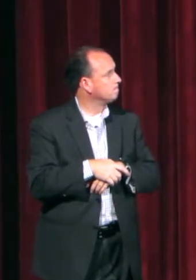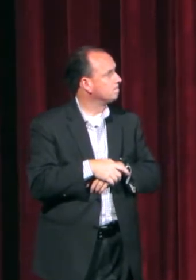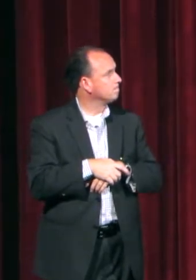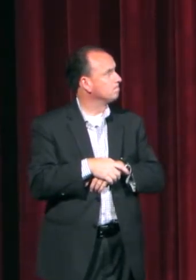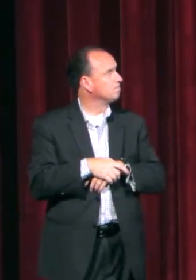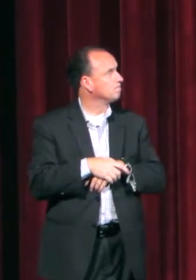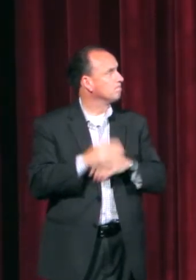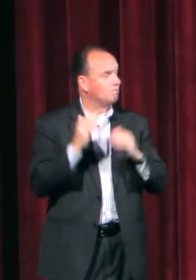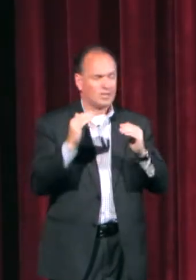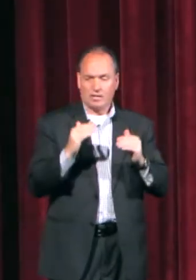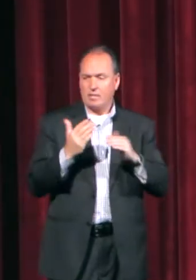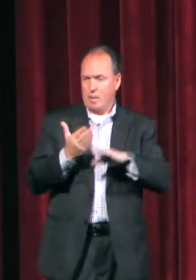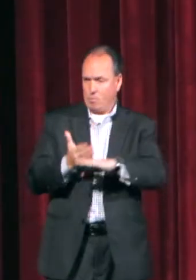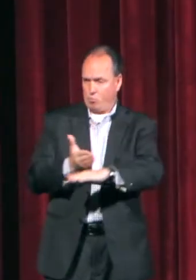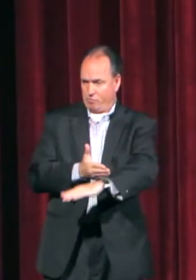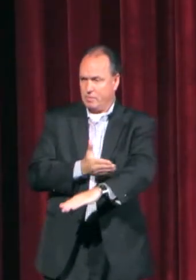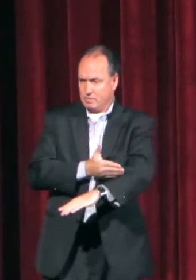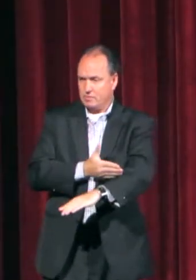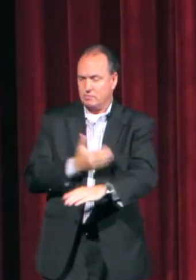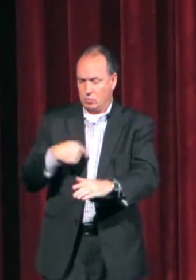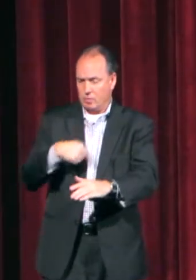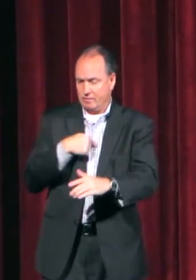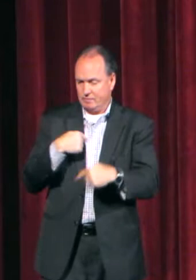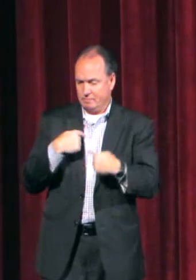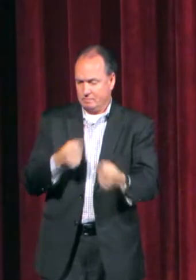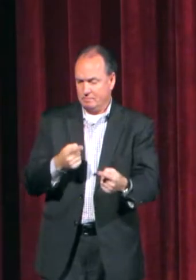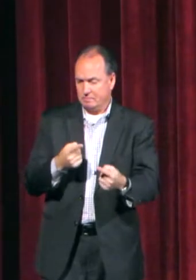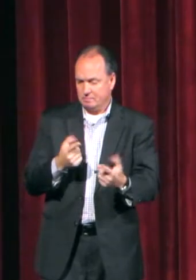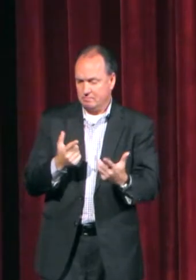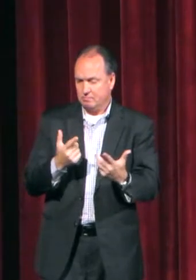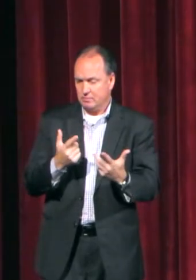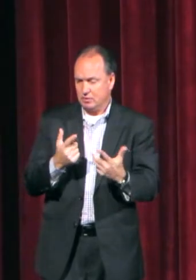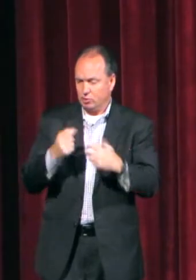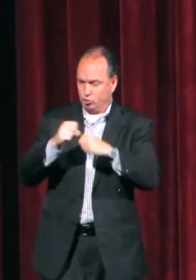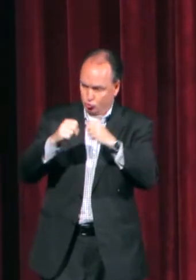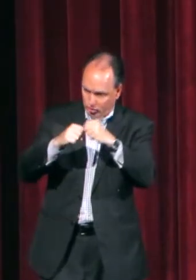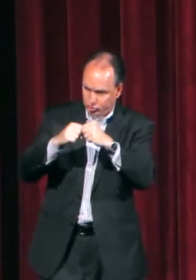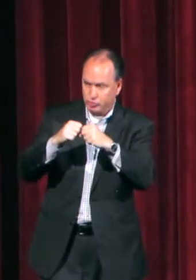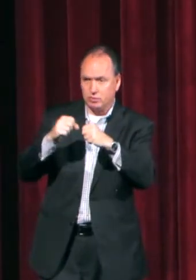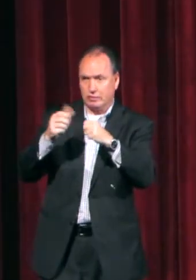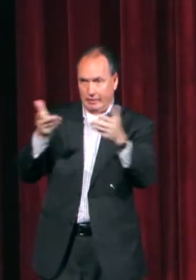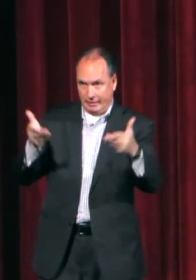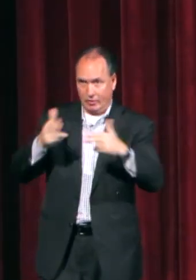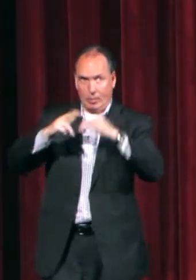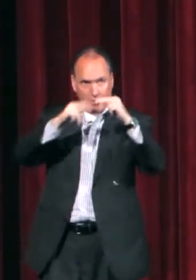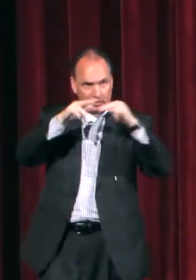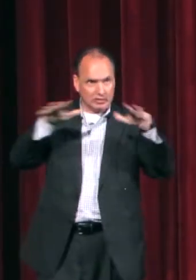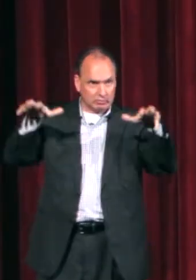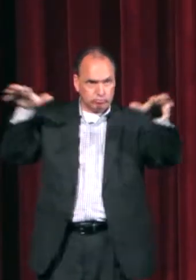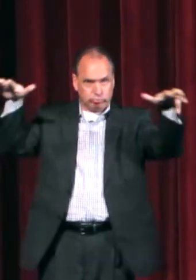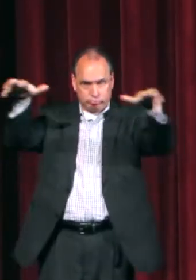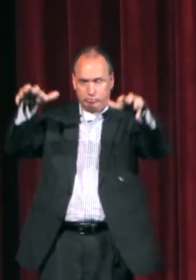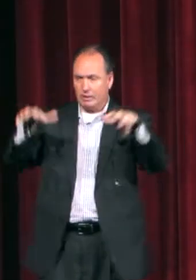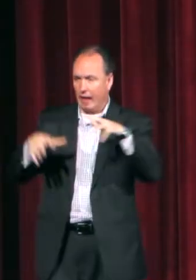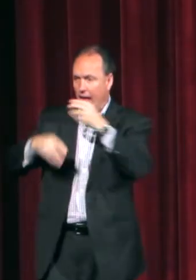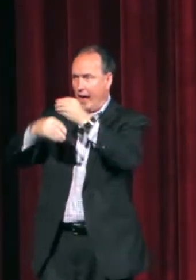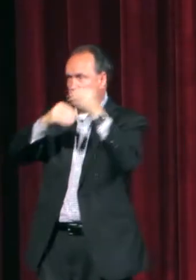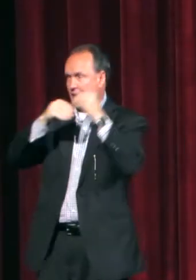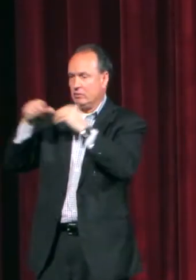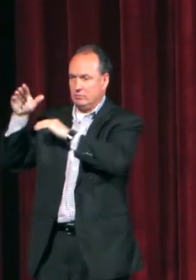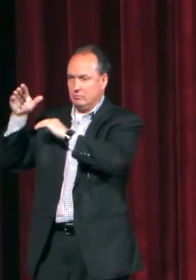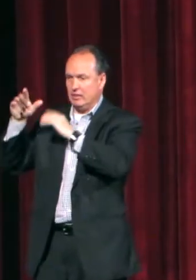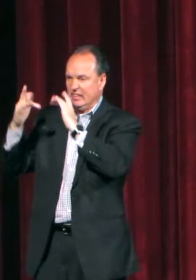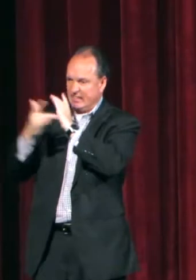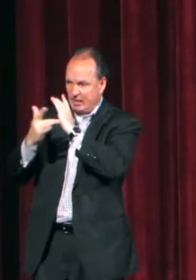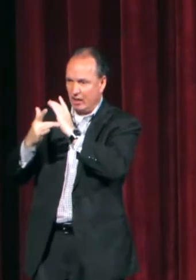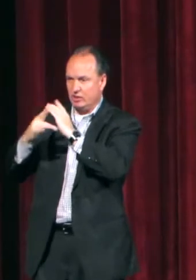The improvements that we've made as far as the structural, the building, and additions that we've made as far